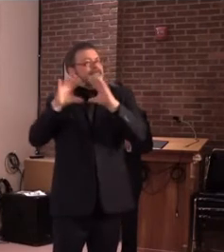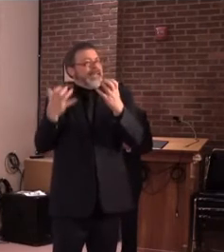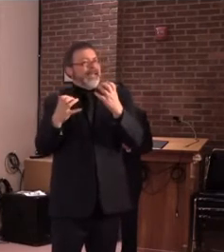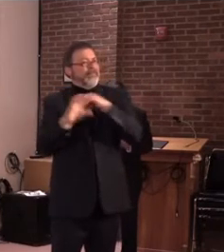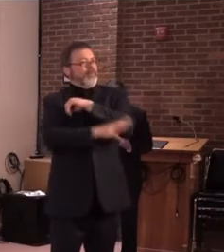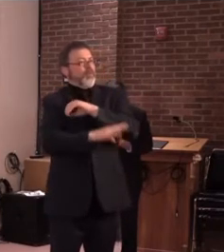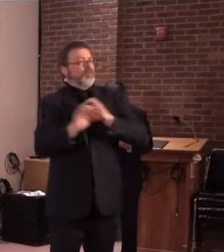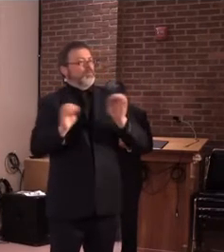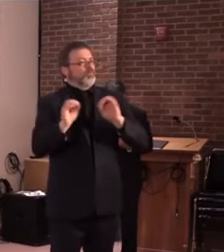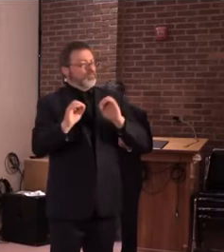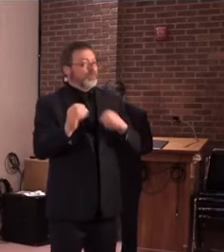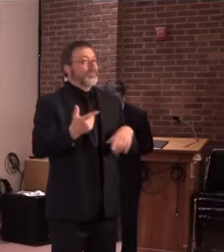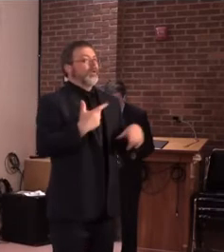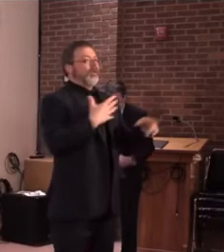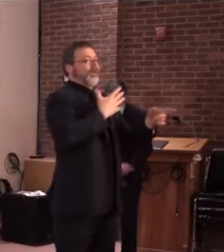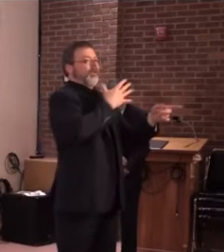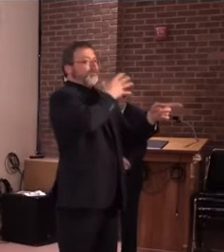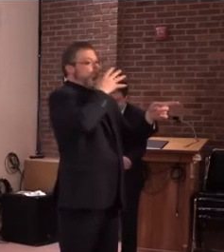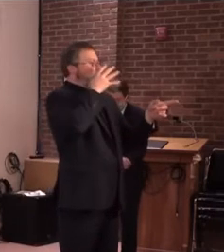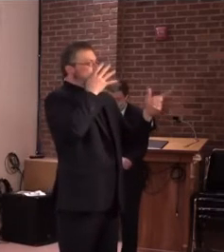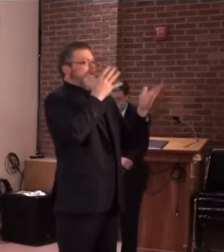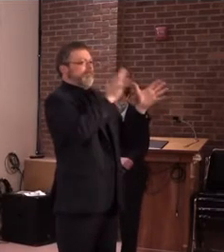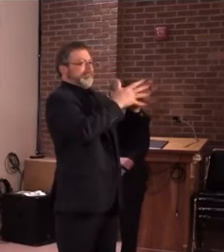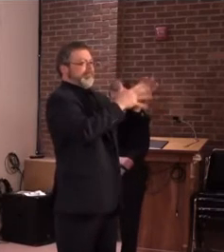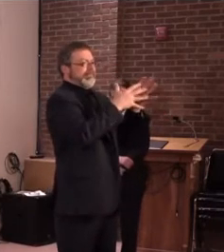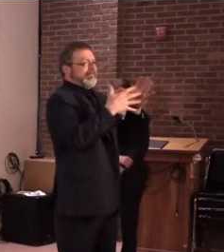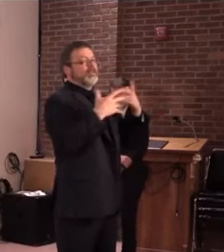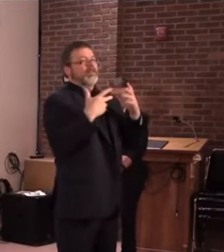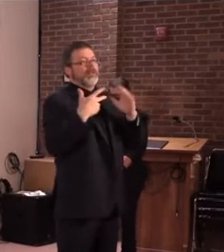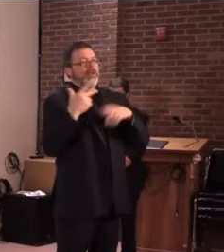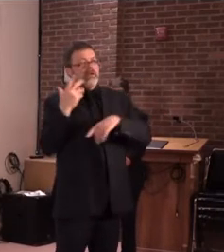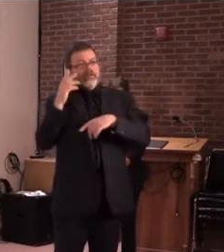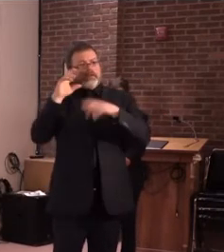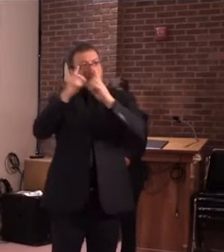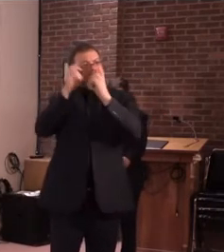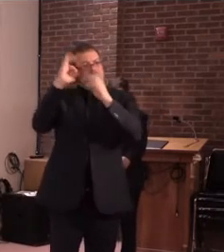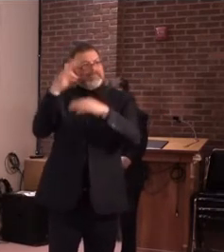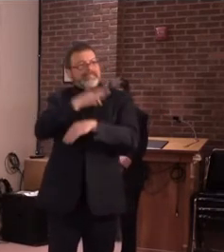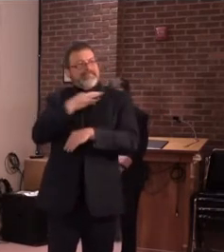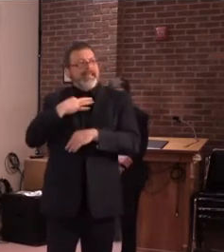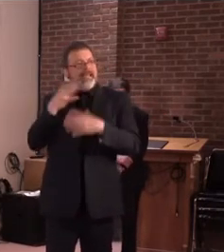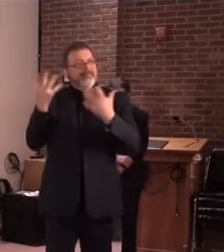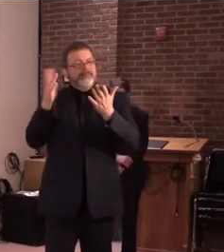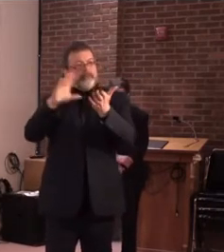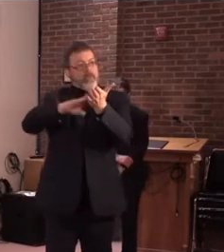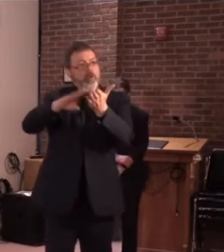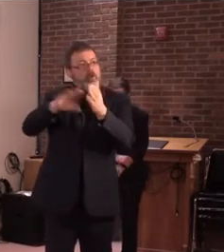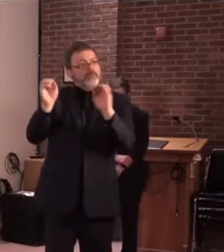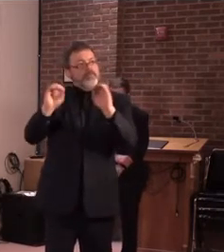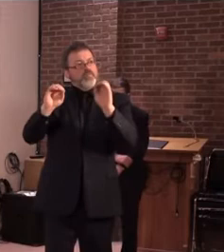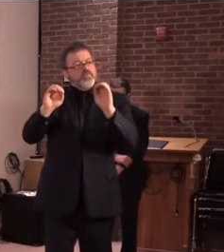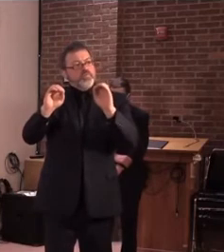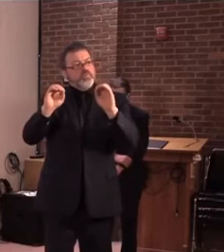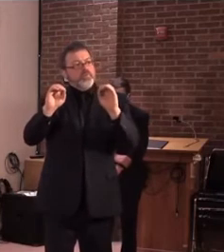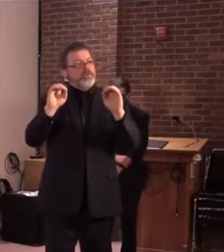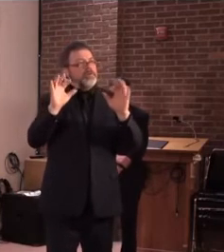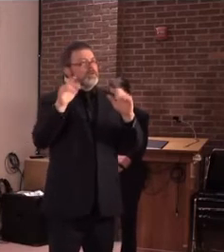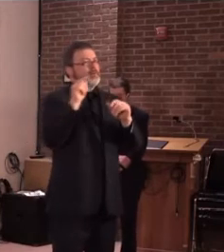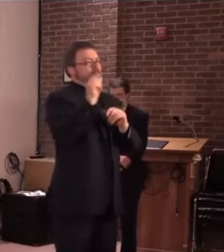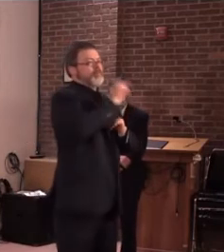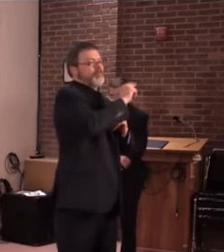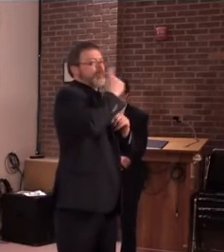Department of Education or AAFNF. And another thing, how can people buy local with